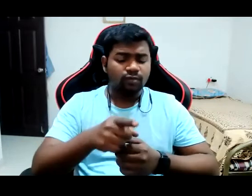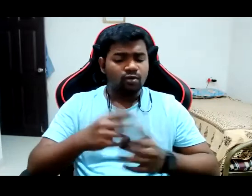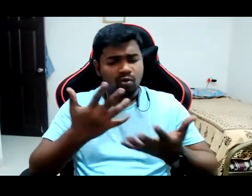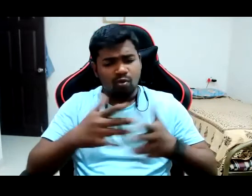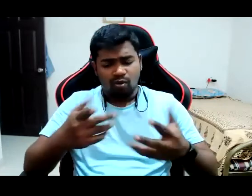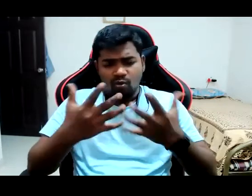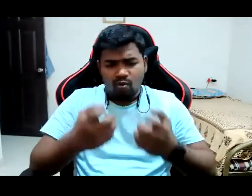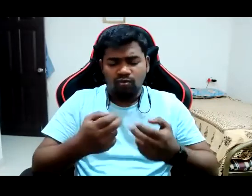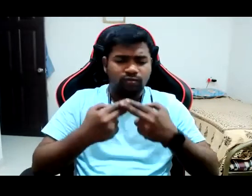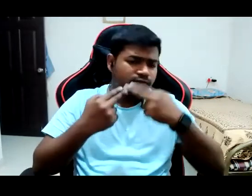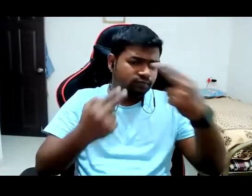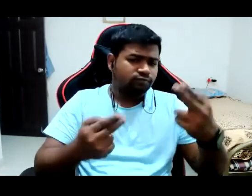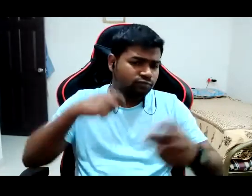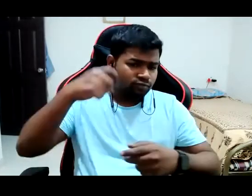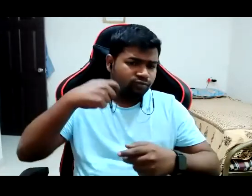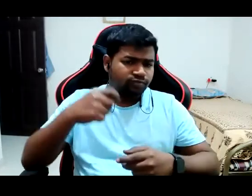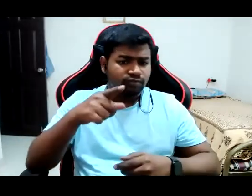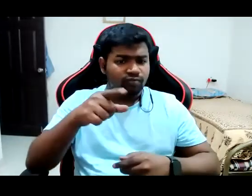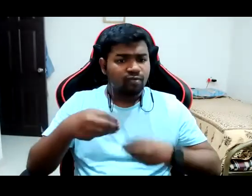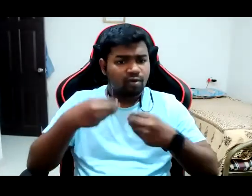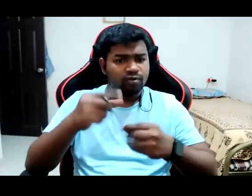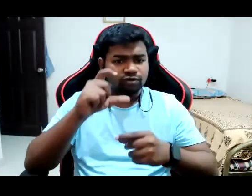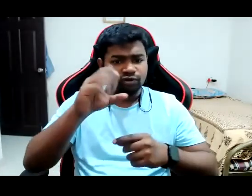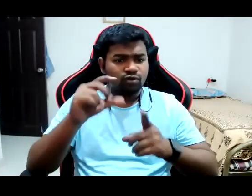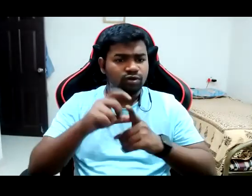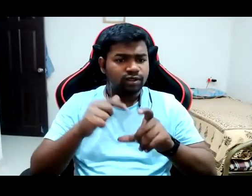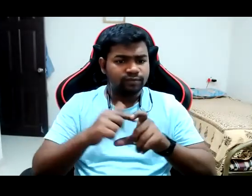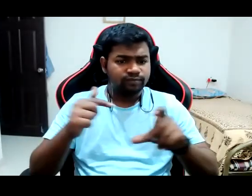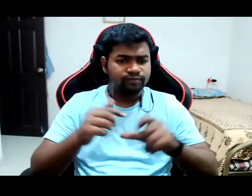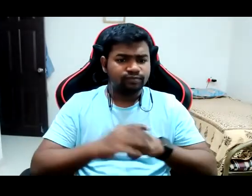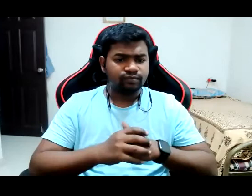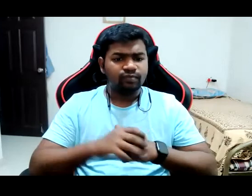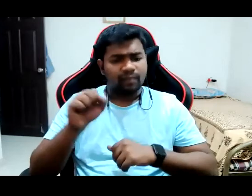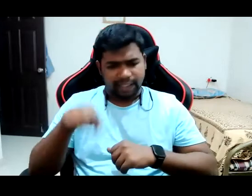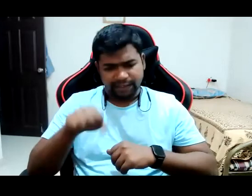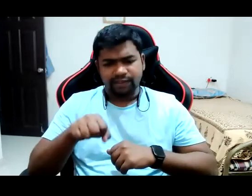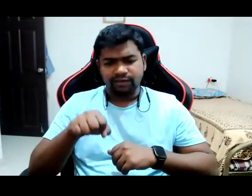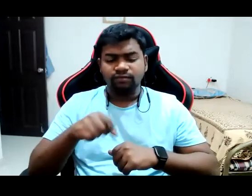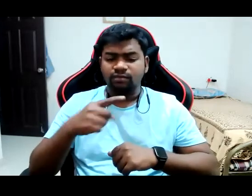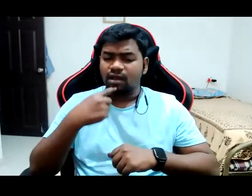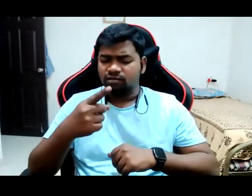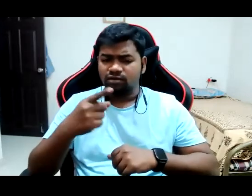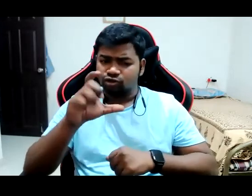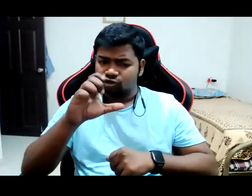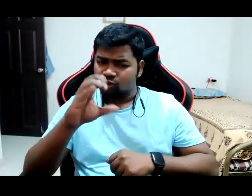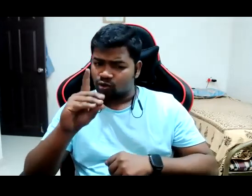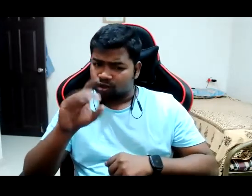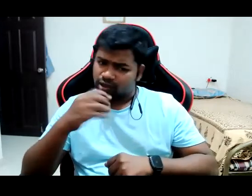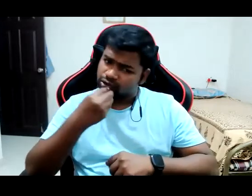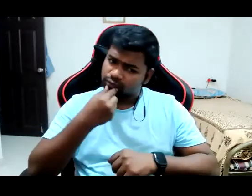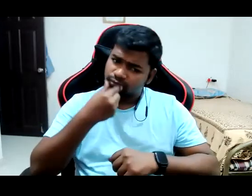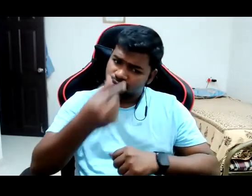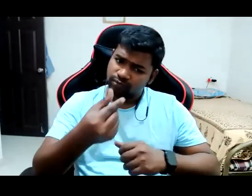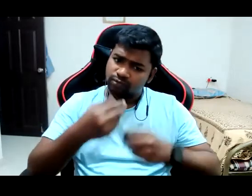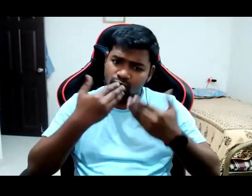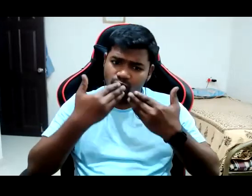is necessary to provide the code as well. Ideally, yes. I mean, the idea would be to open source